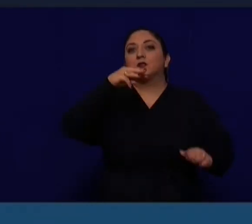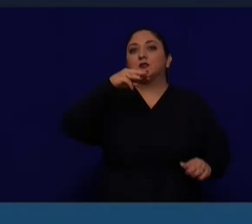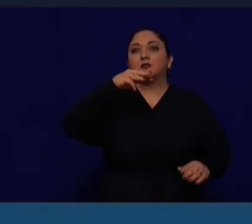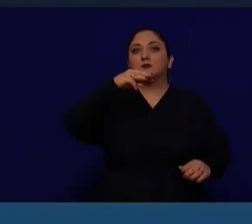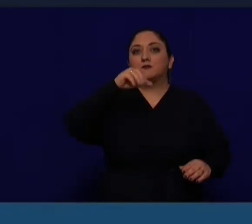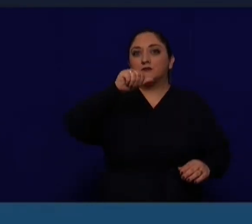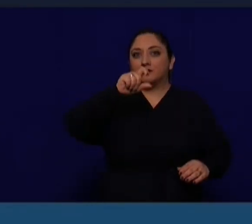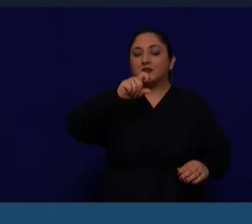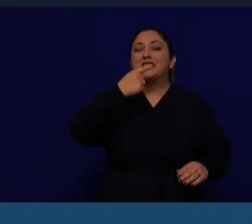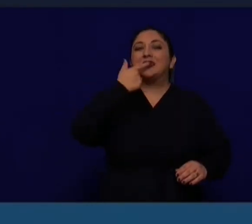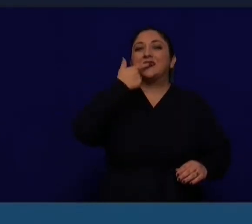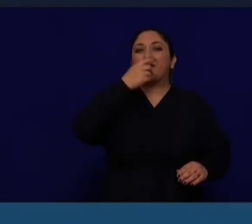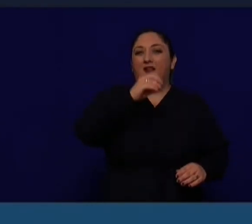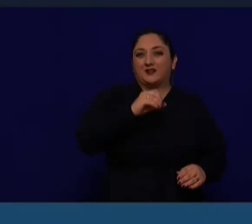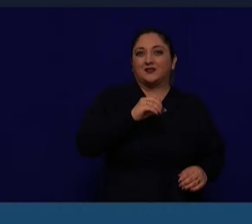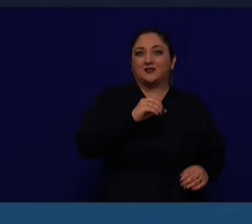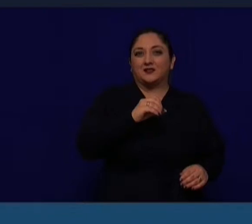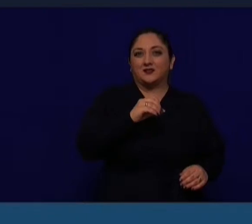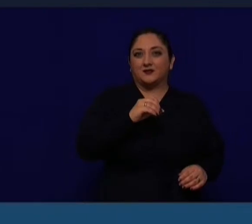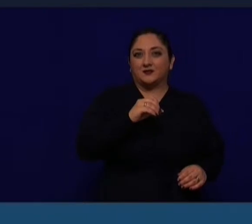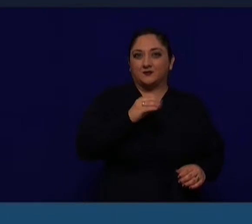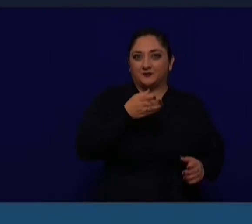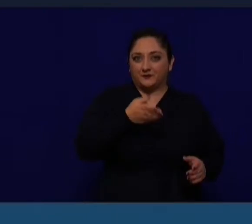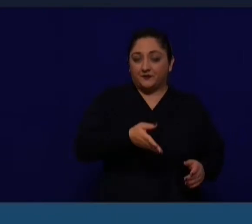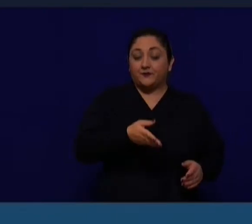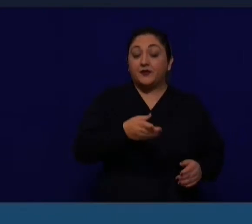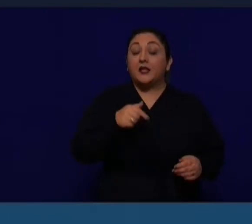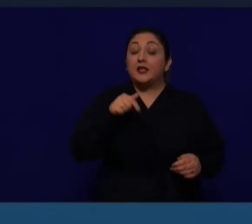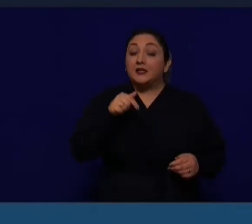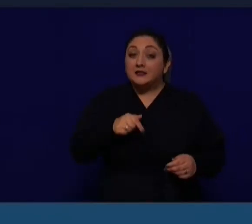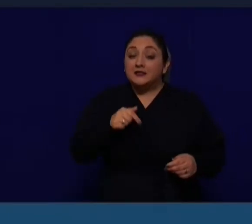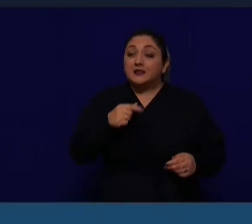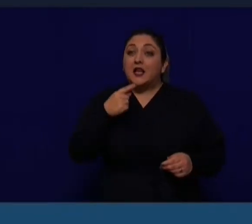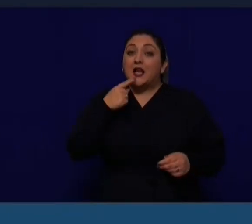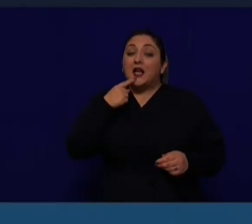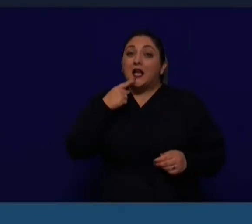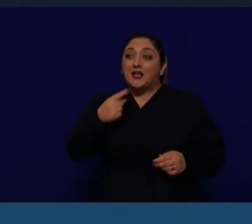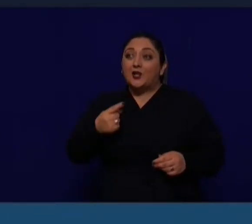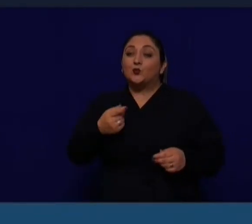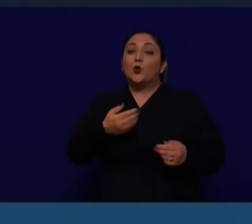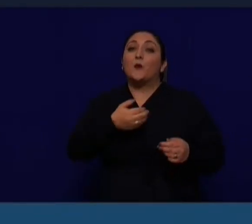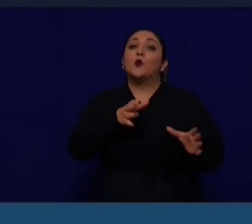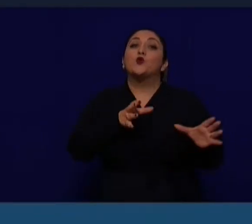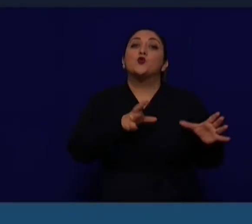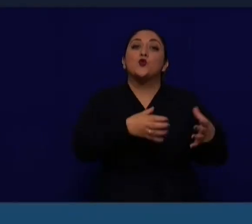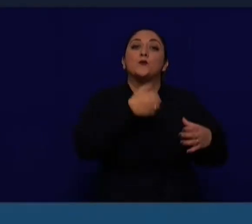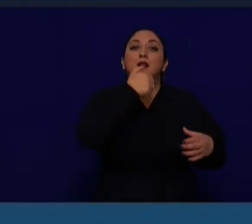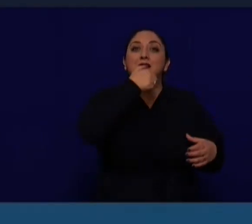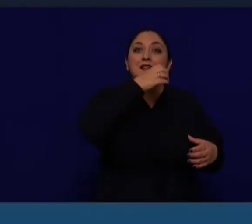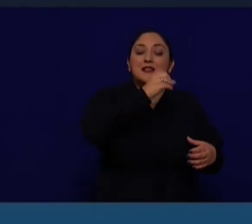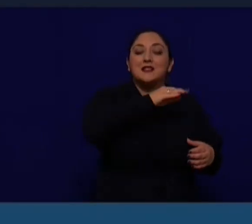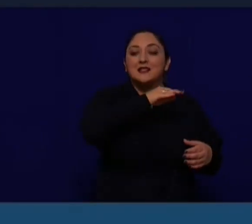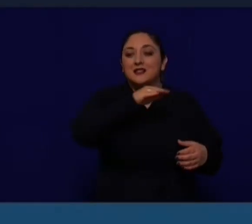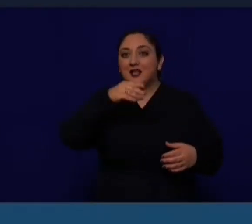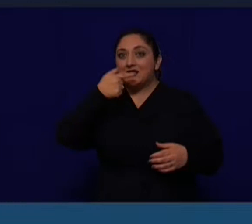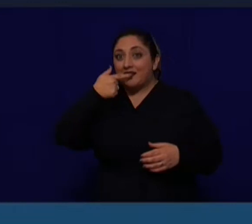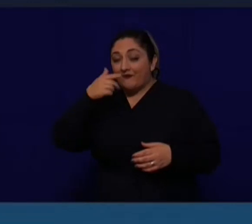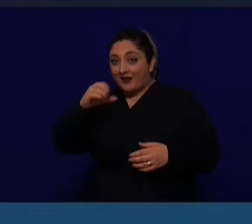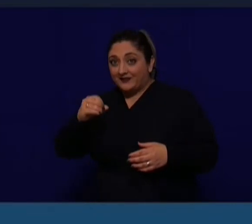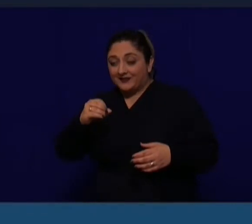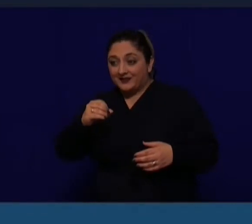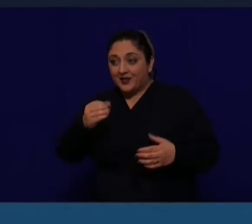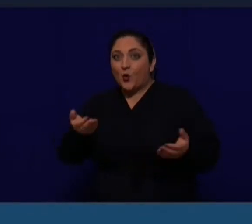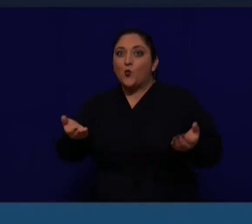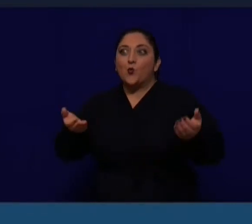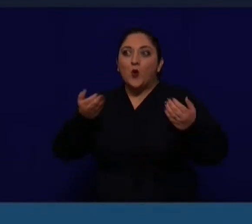issa bdejna nibatu għal dawk il-grupp ta' persuni li huma bejn 60 u 70 sena u